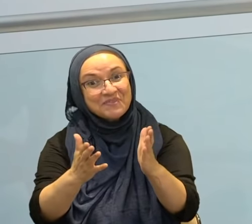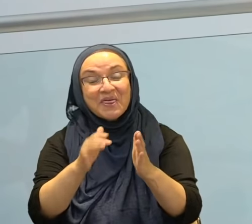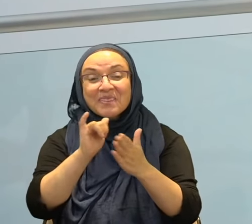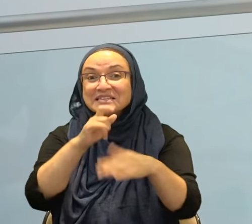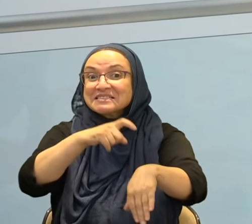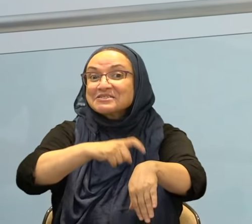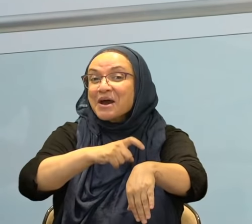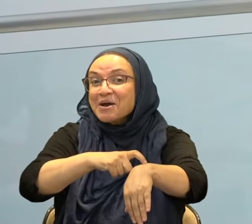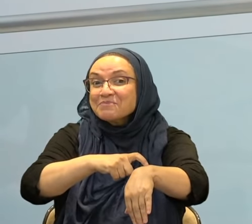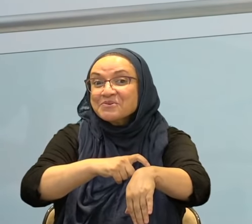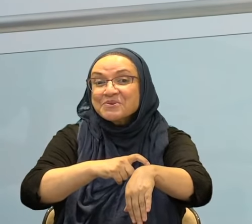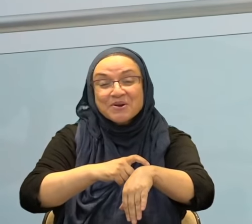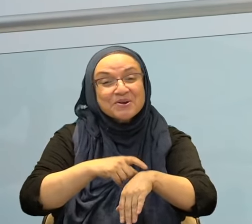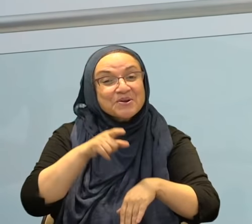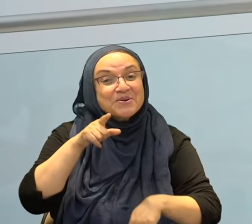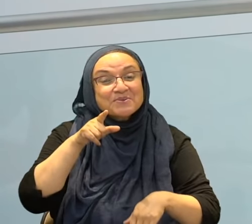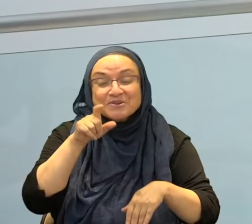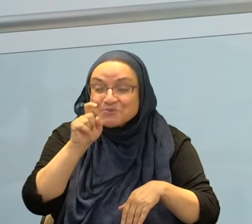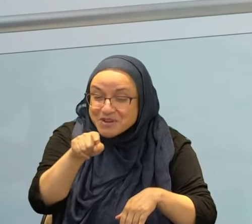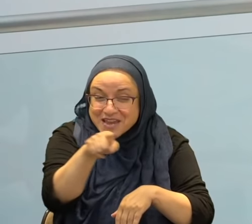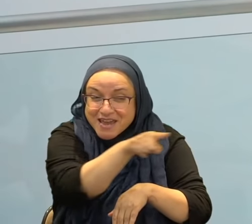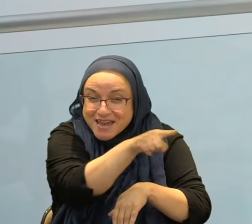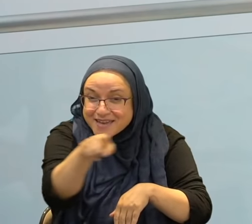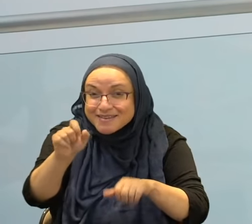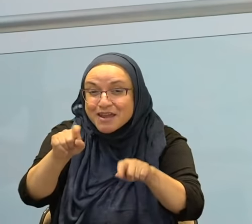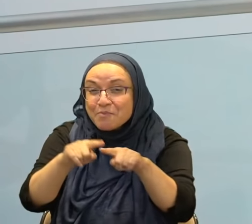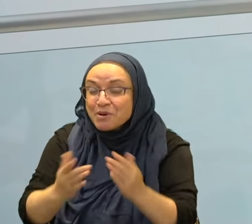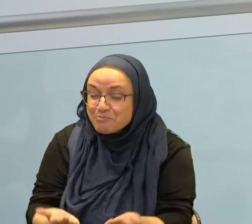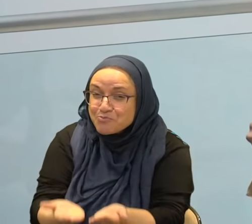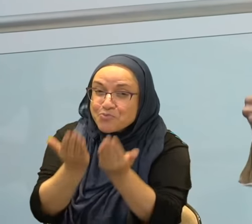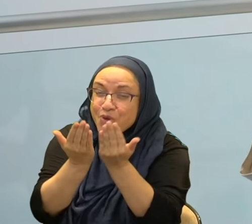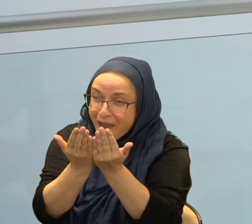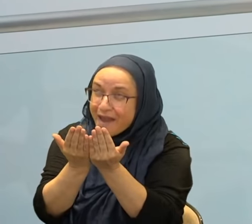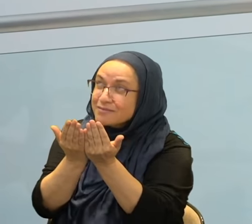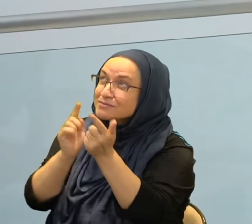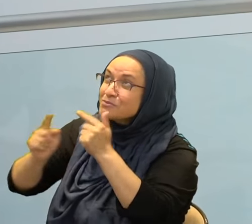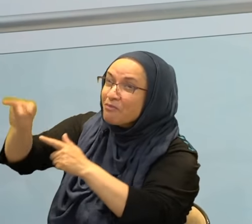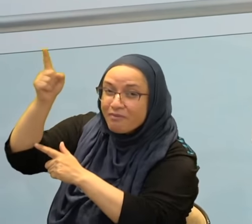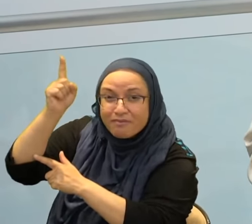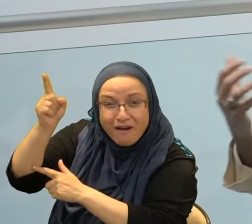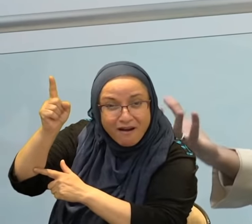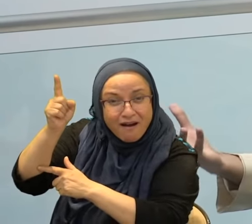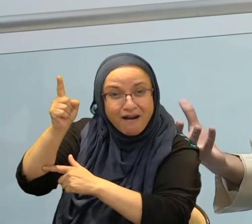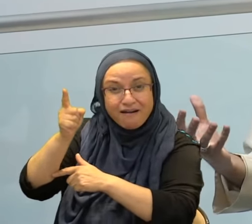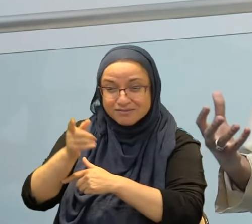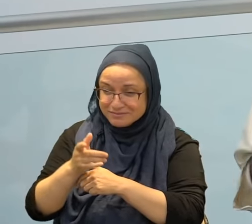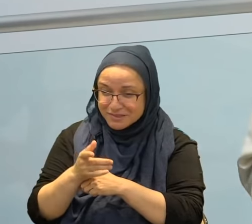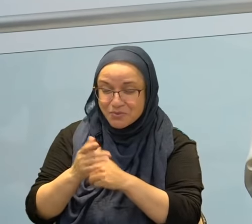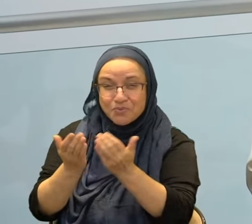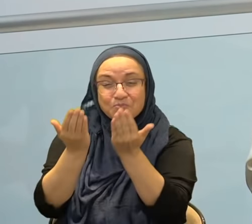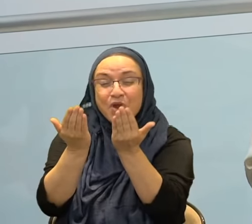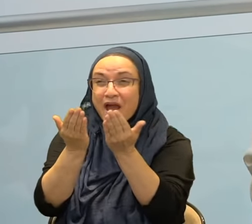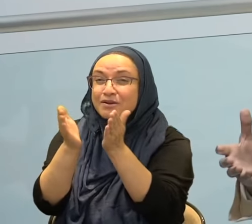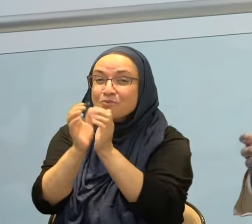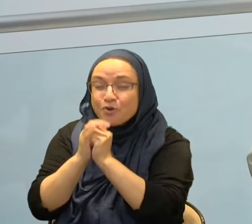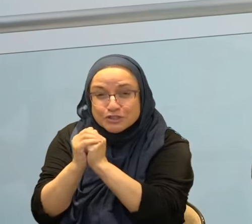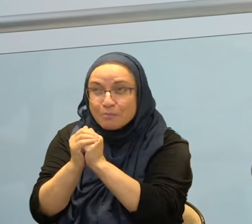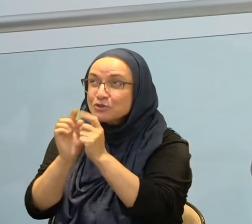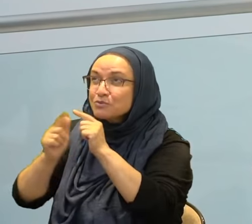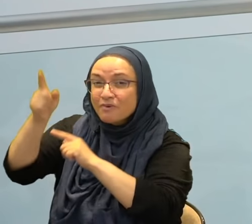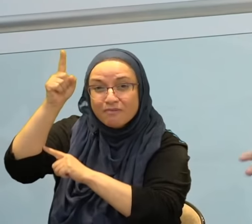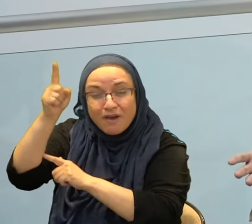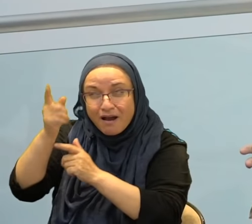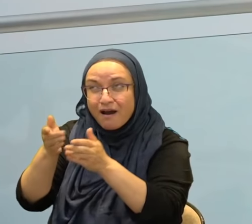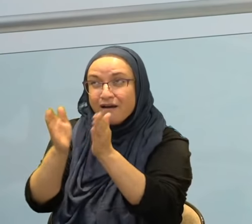Sometimes you see a a relationship and they say the best thing that ever happened to that relationship was that it hit crisis and out of that crisis we learn